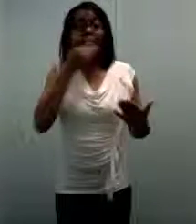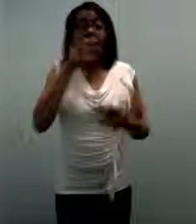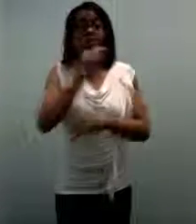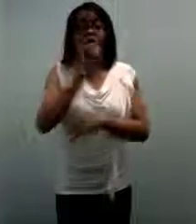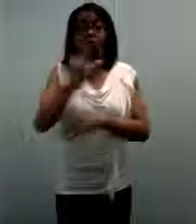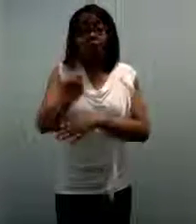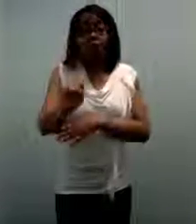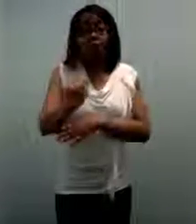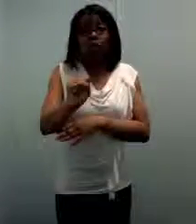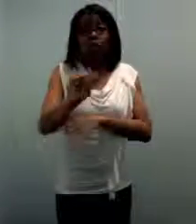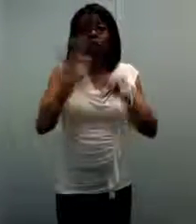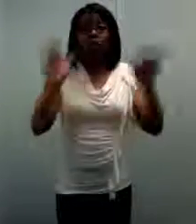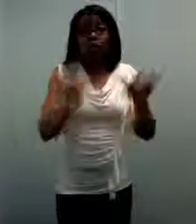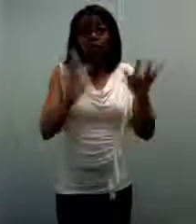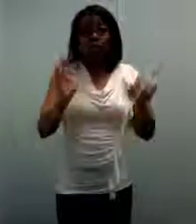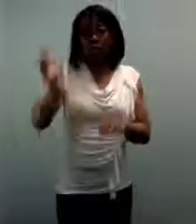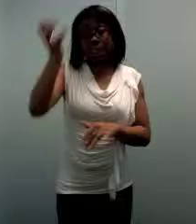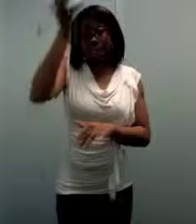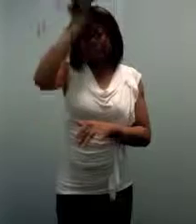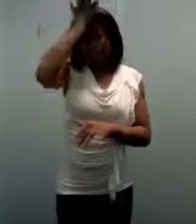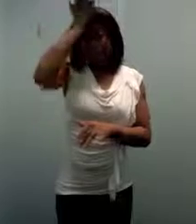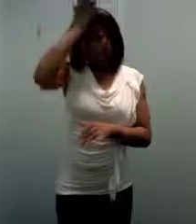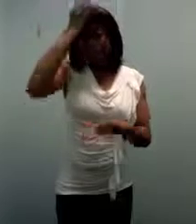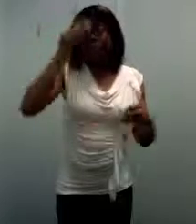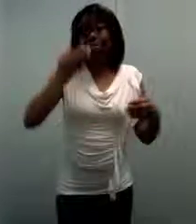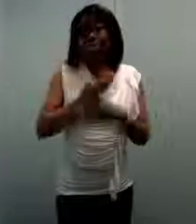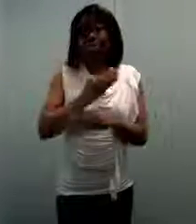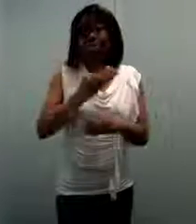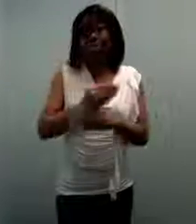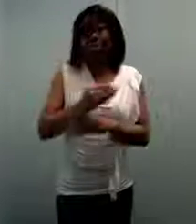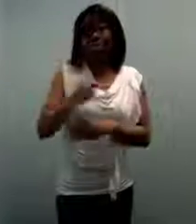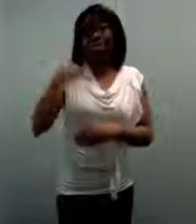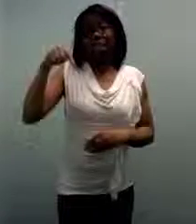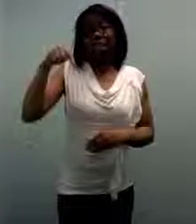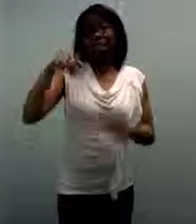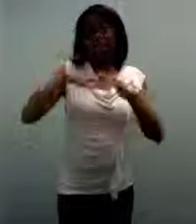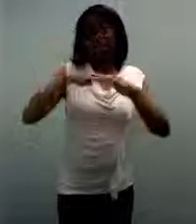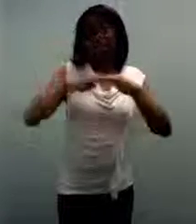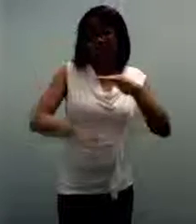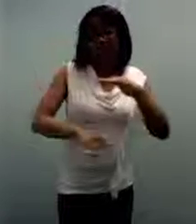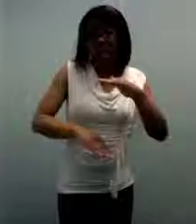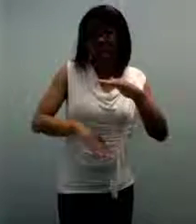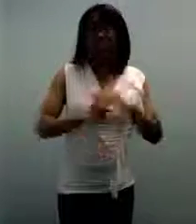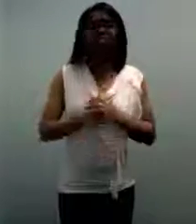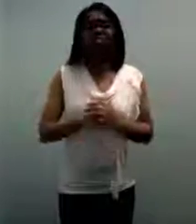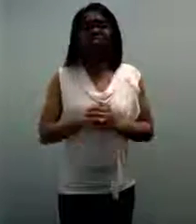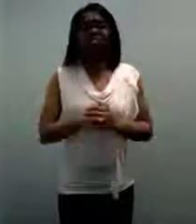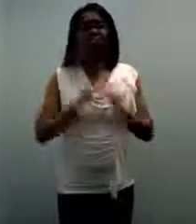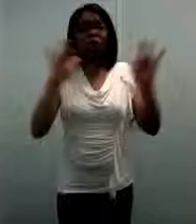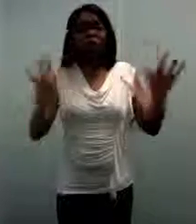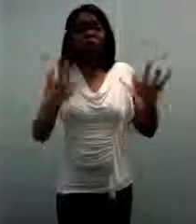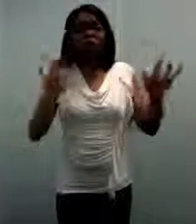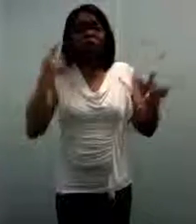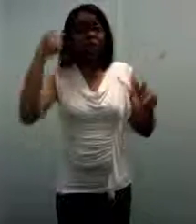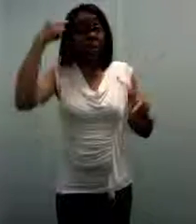dumb math down. That somehow, if you use a computer, it's all mindless button pushing. But if you do it by hand, it's